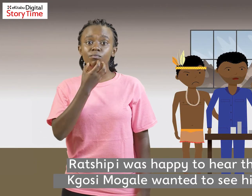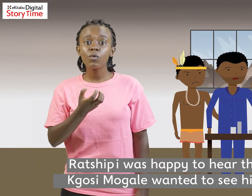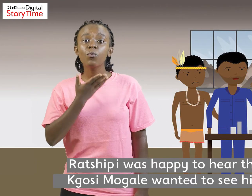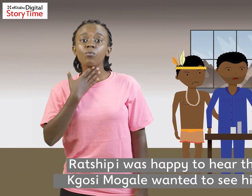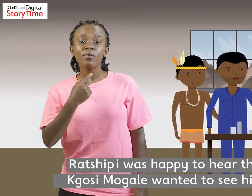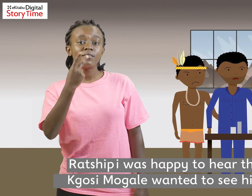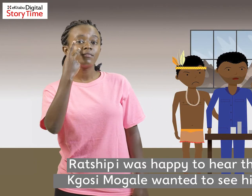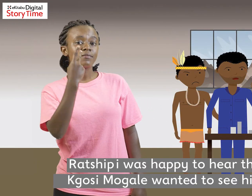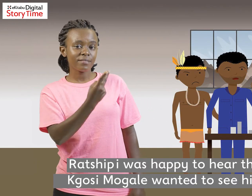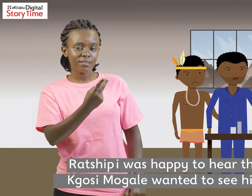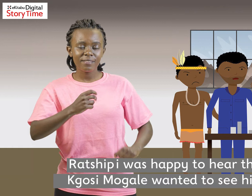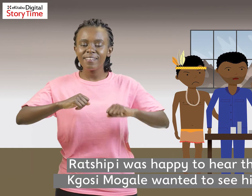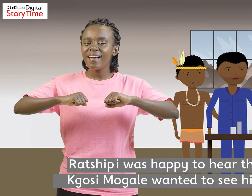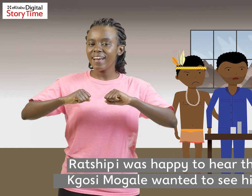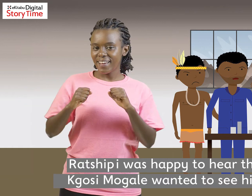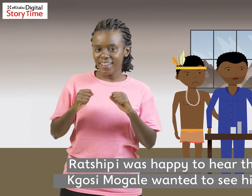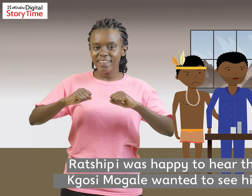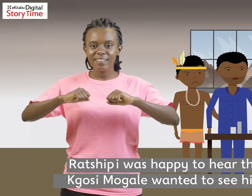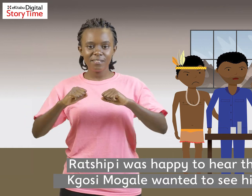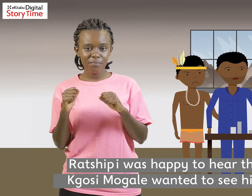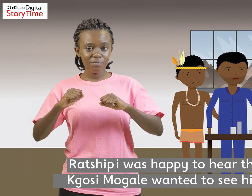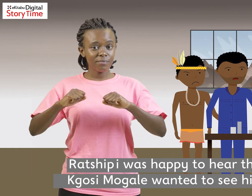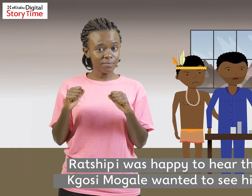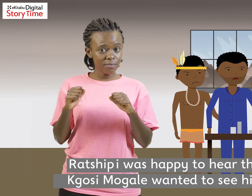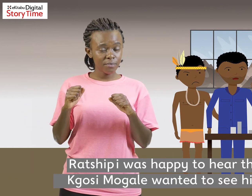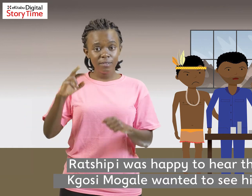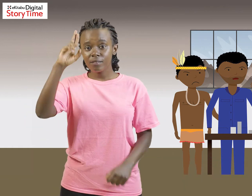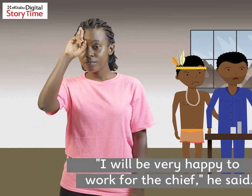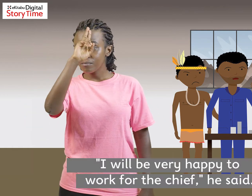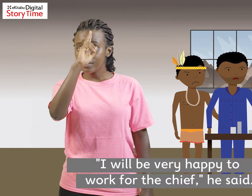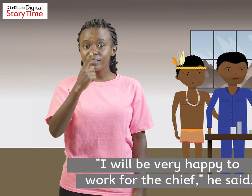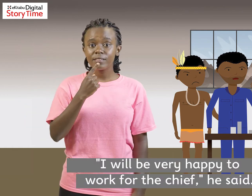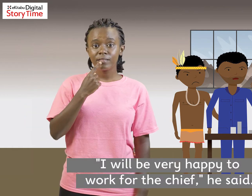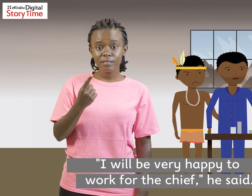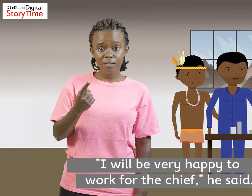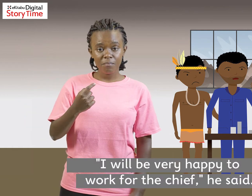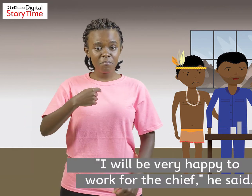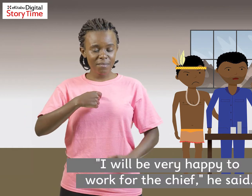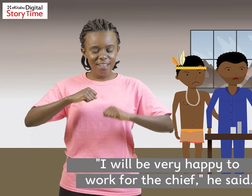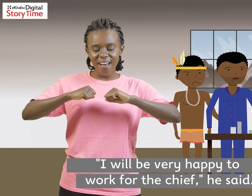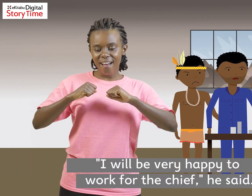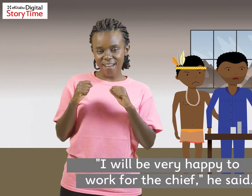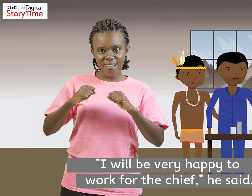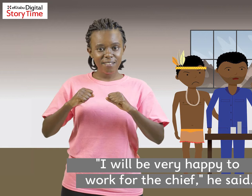Ratshipi was happy to hear that Gosi Mogale wanted to see him. "I will be very happy to work for the